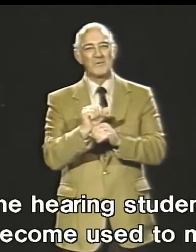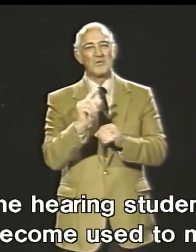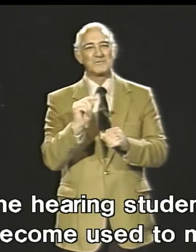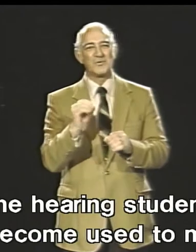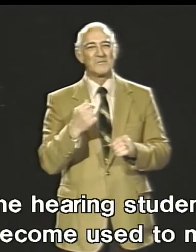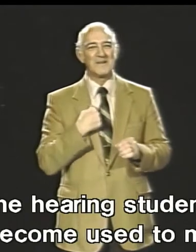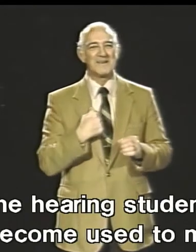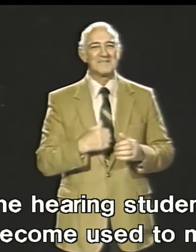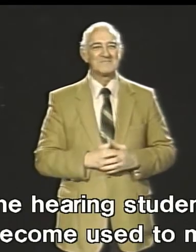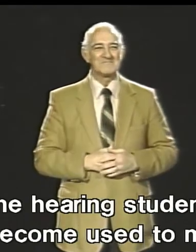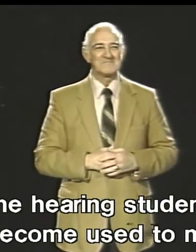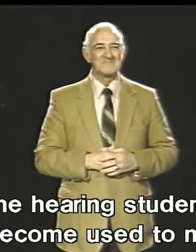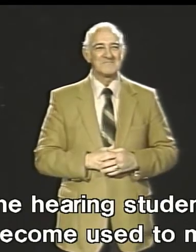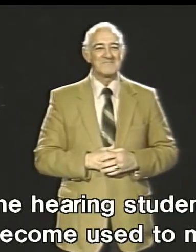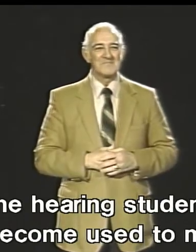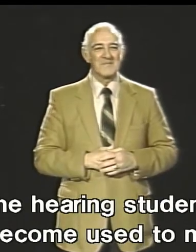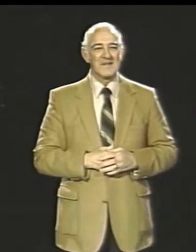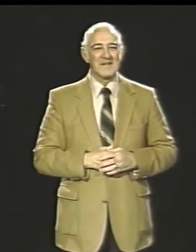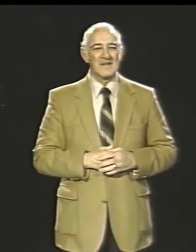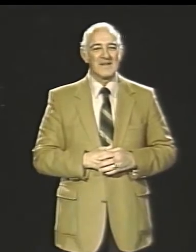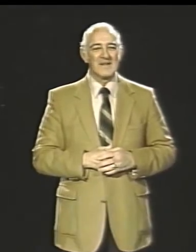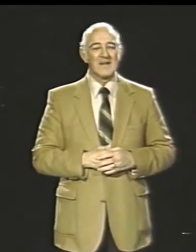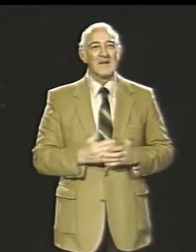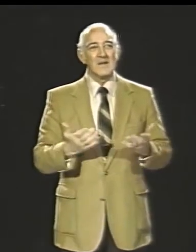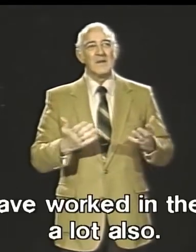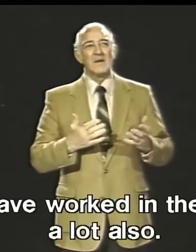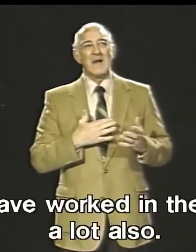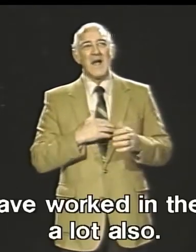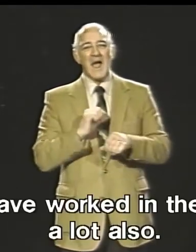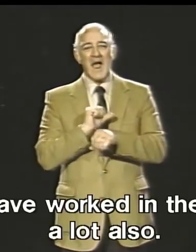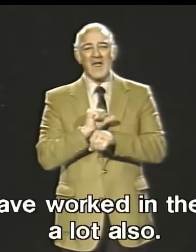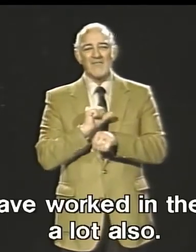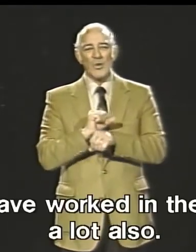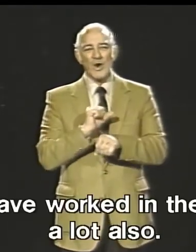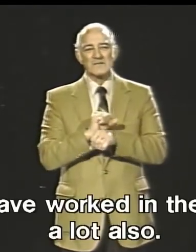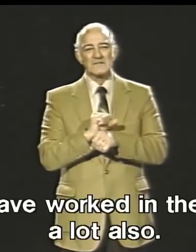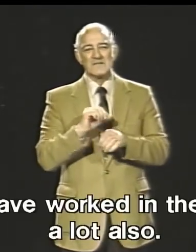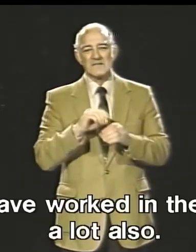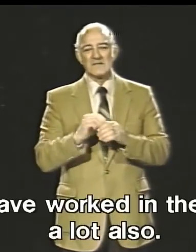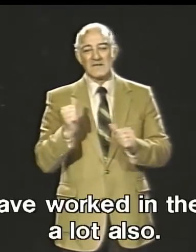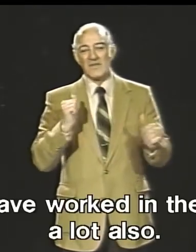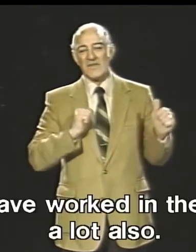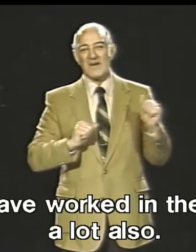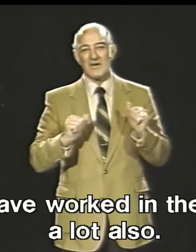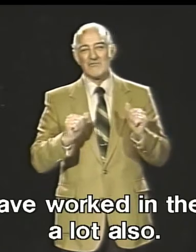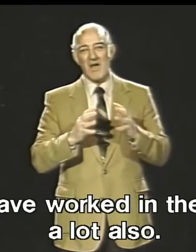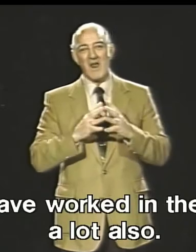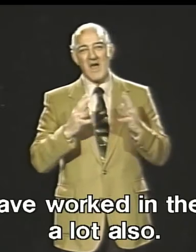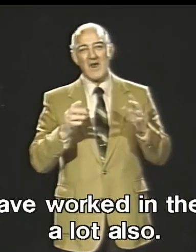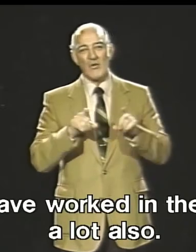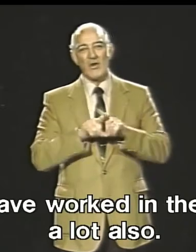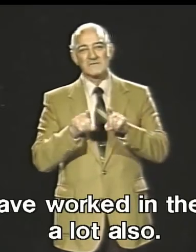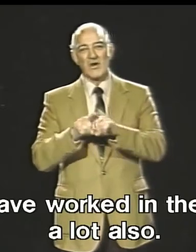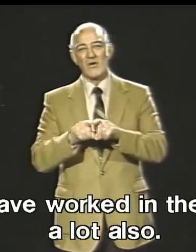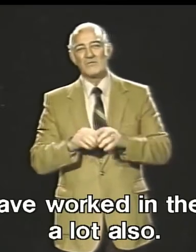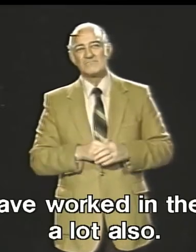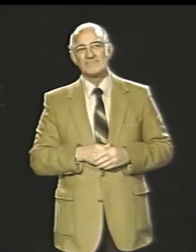become used to me. I've worked a lot in theater also.